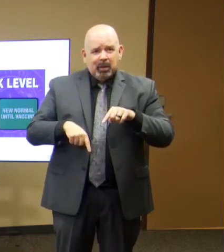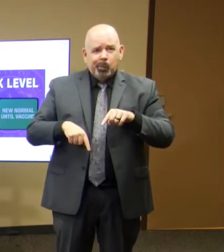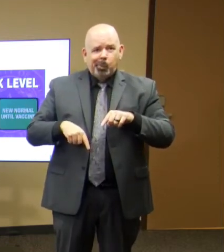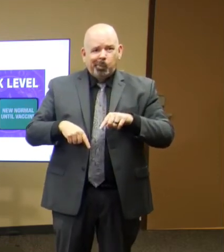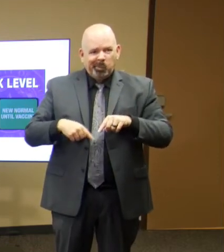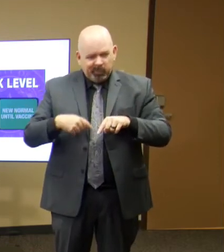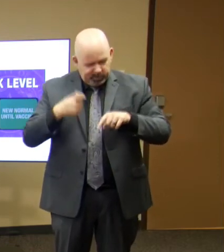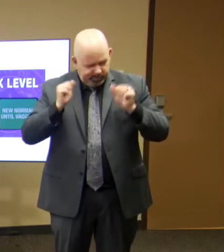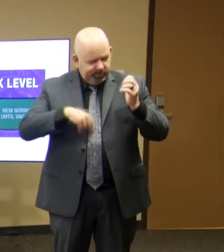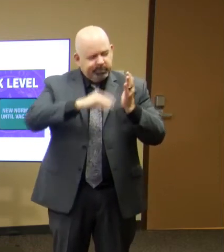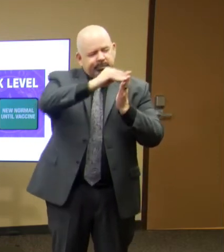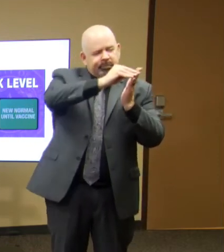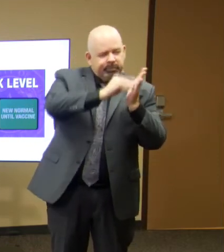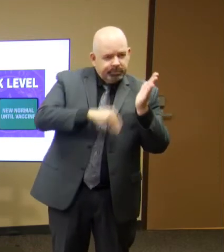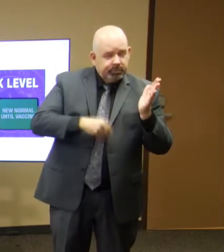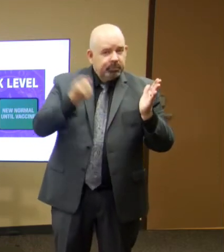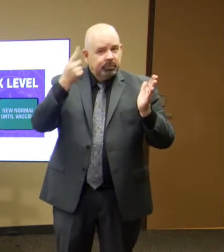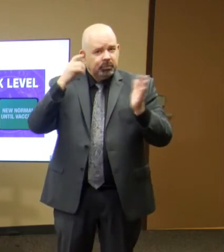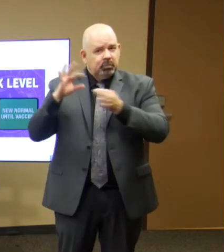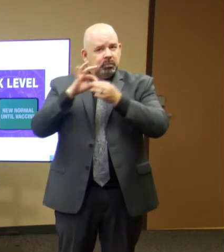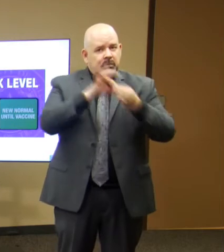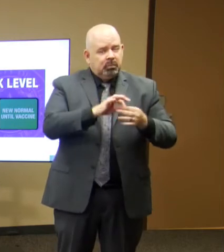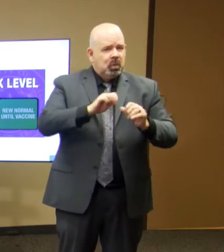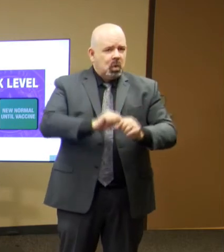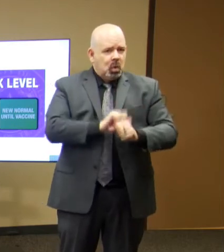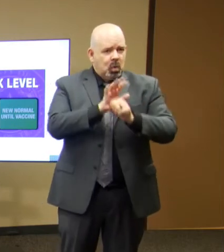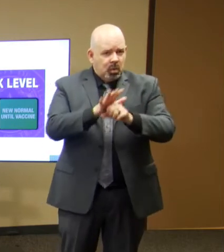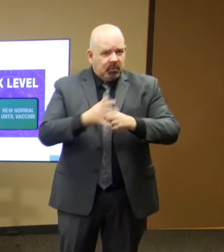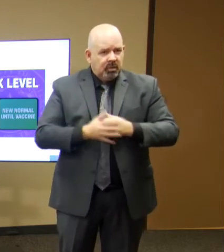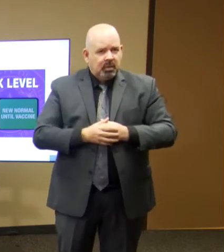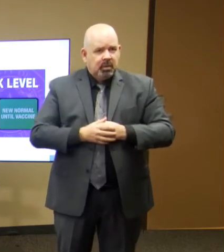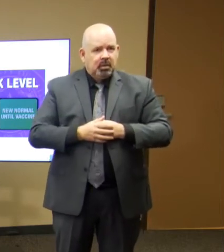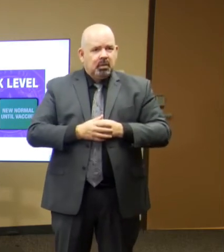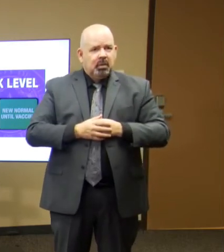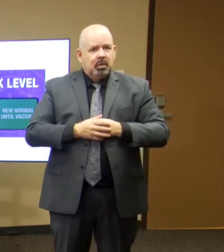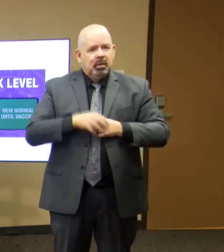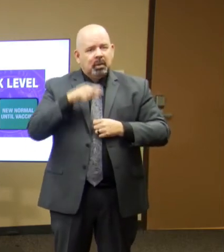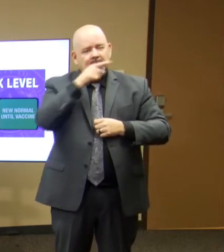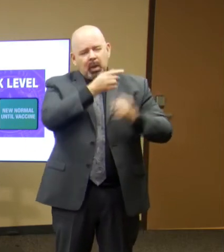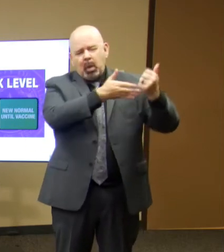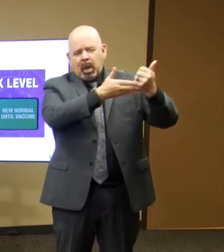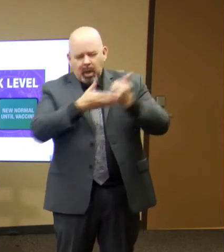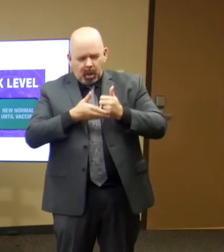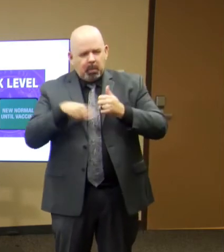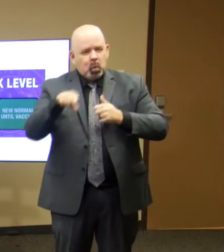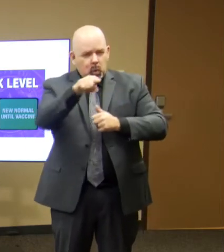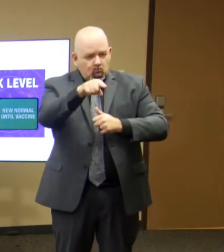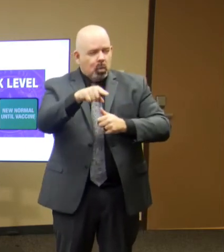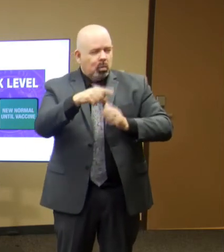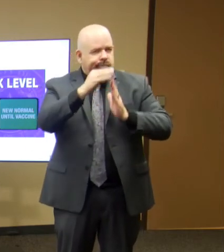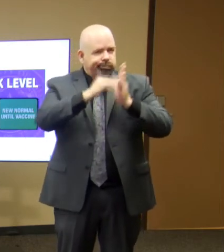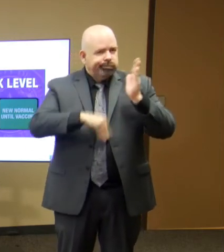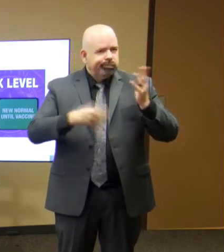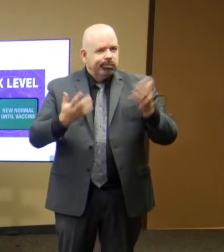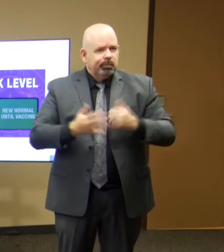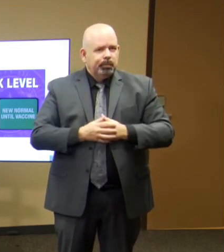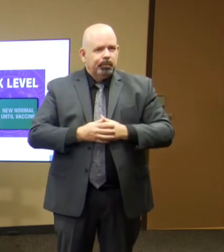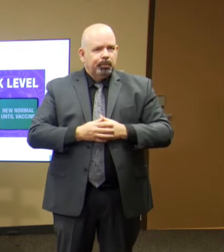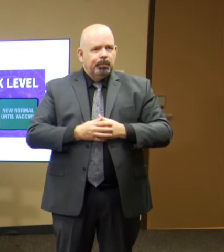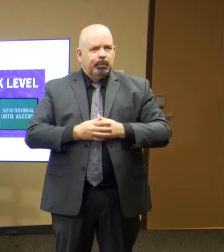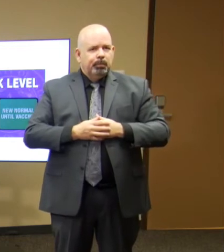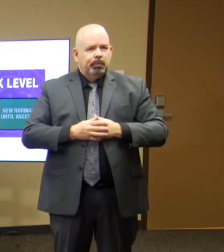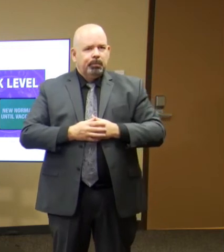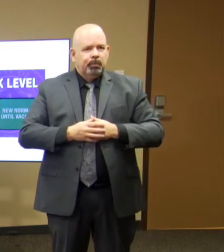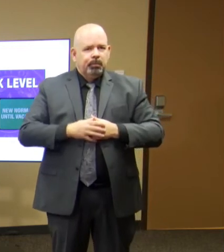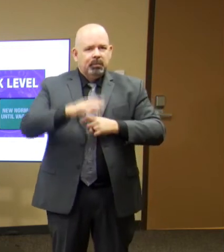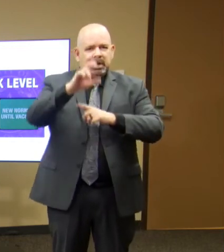do it online and over the phone. And so you can get those on the DCHHS website. And applications are available in English and